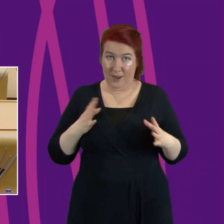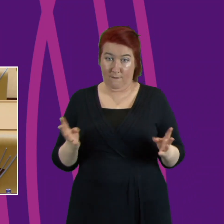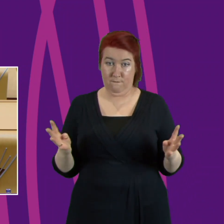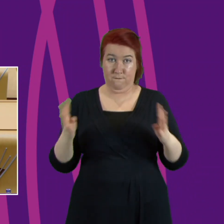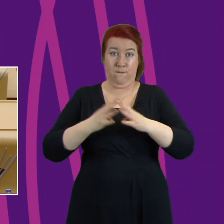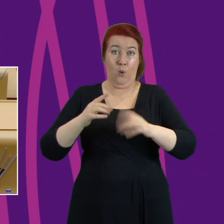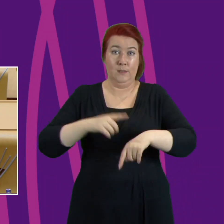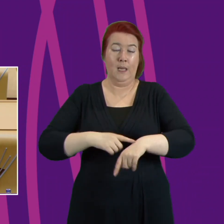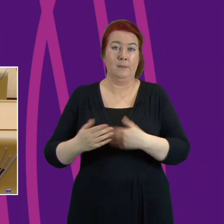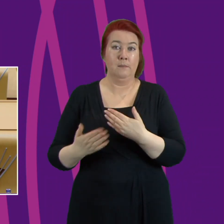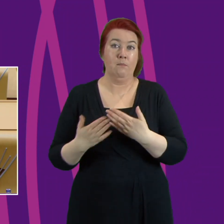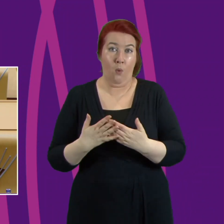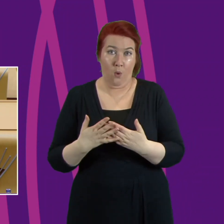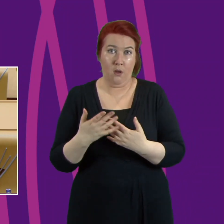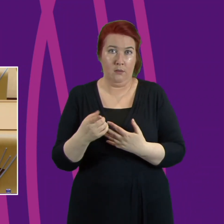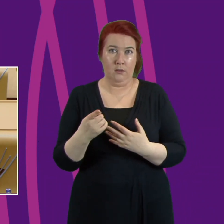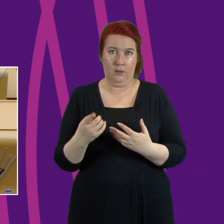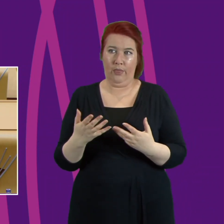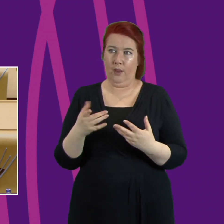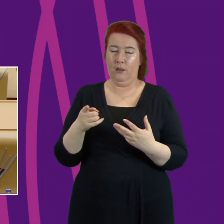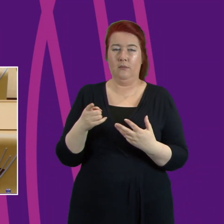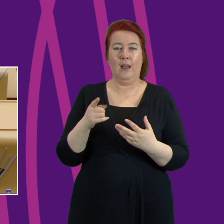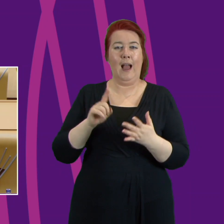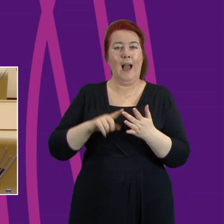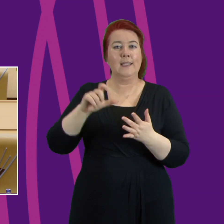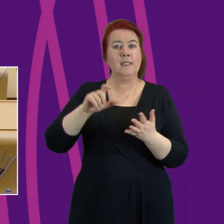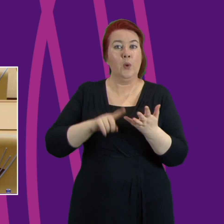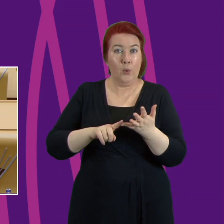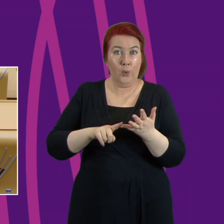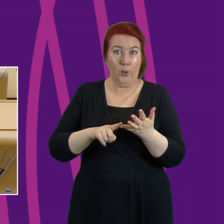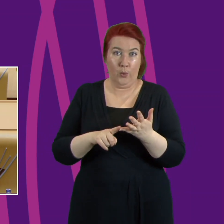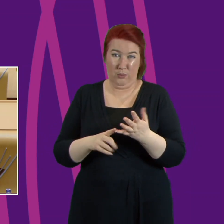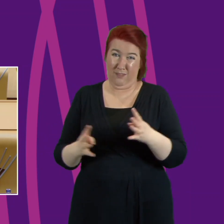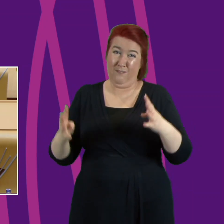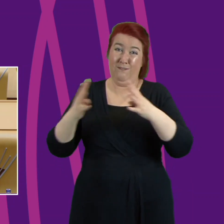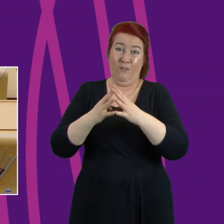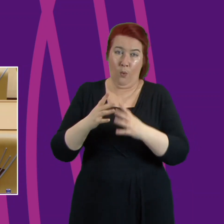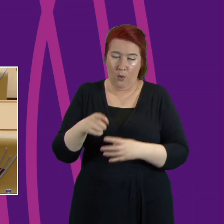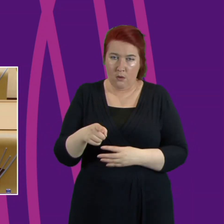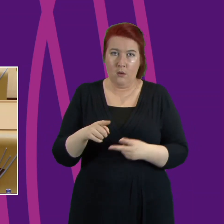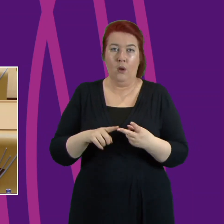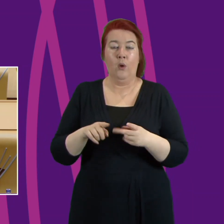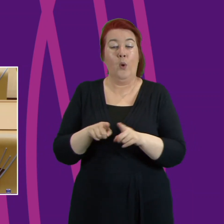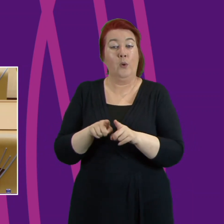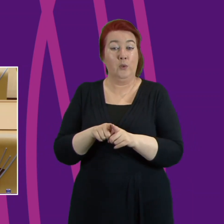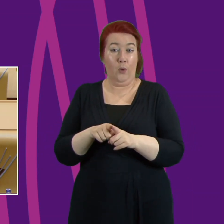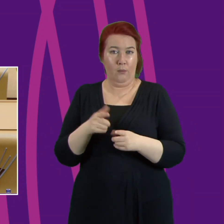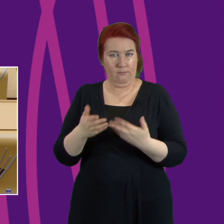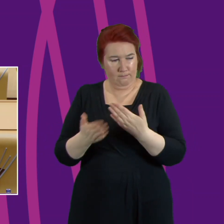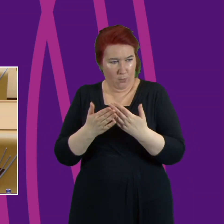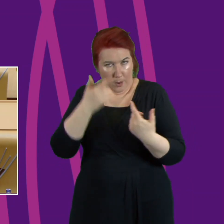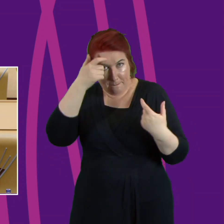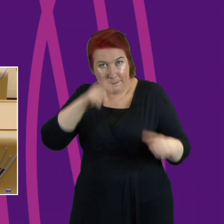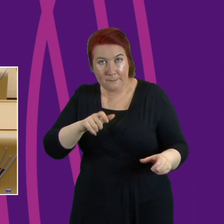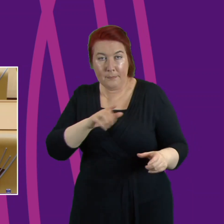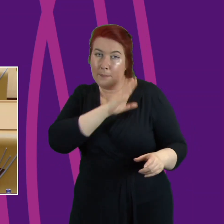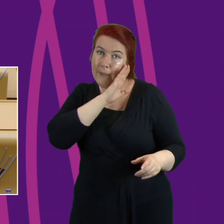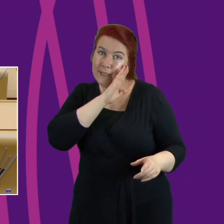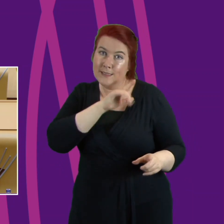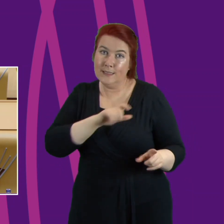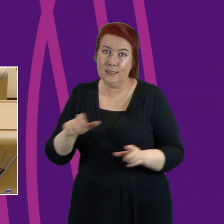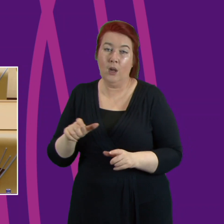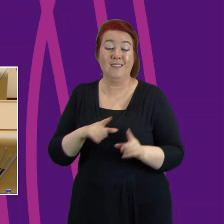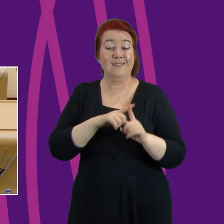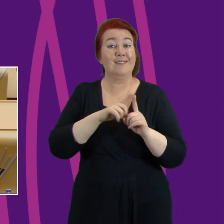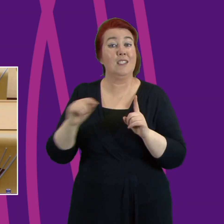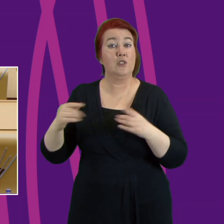and ensuring there is sufficient hospital bed capacity. Significant increases in digital access for health services, with